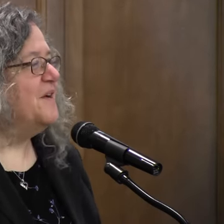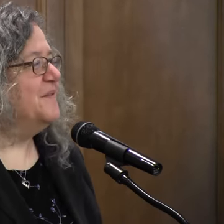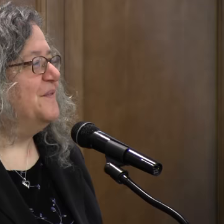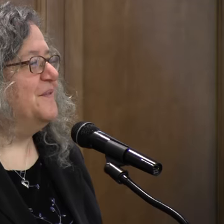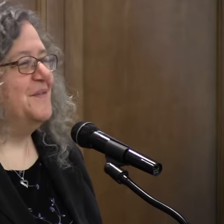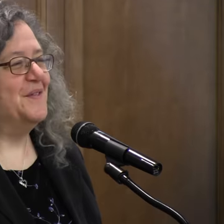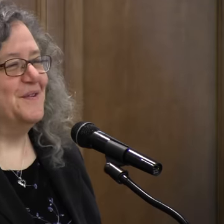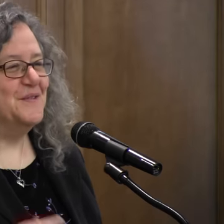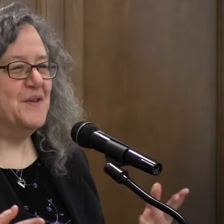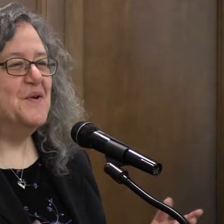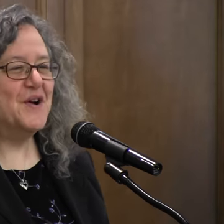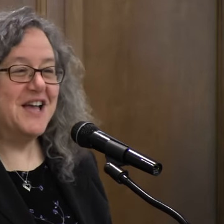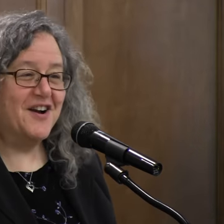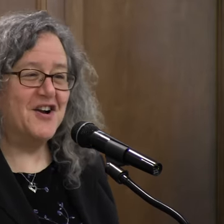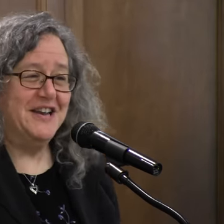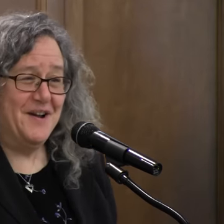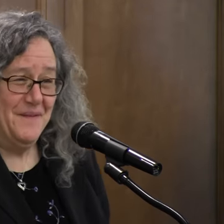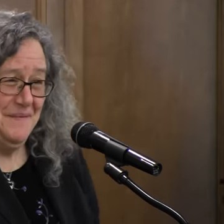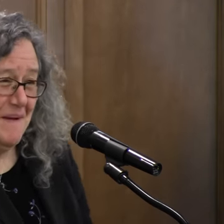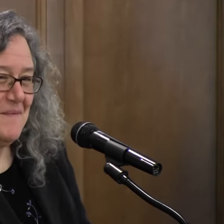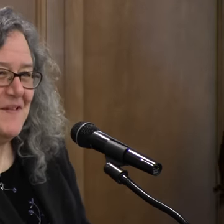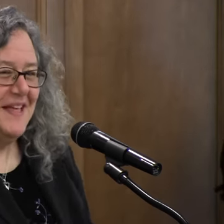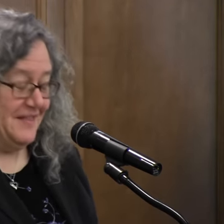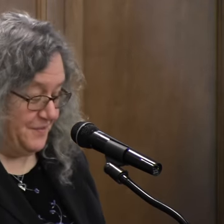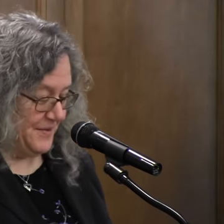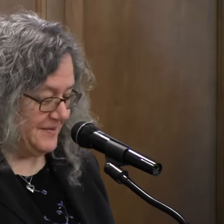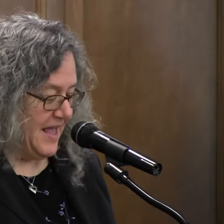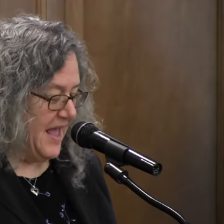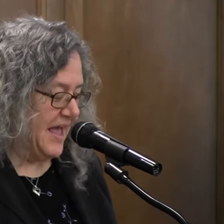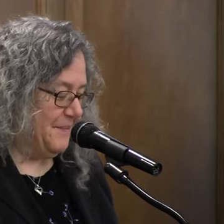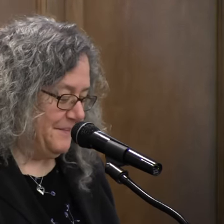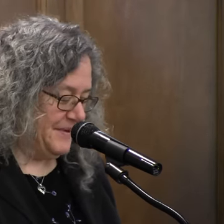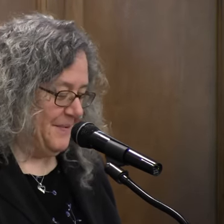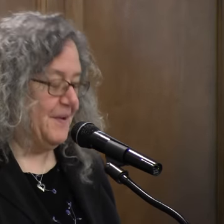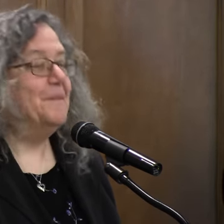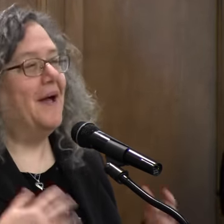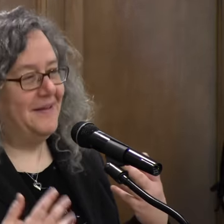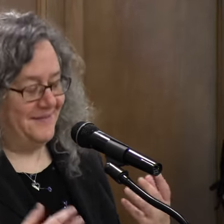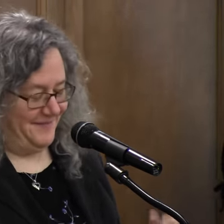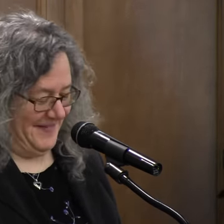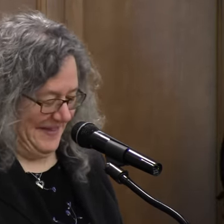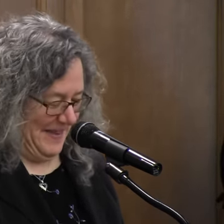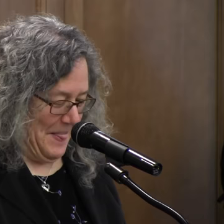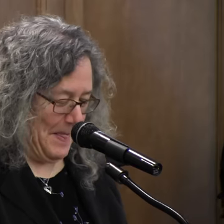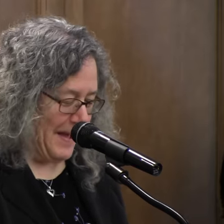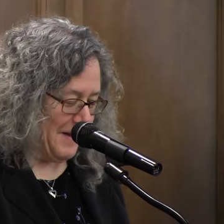just for those of you who are younger and don't remember that this was typical, but